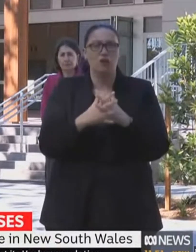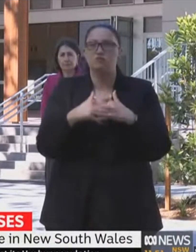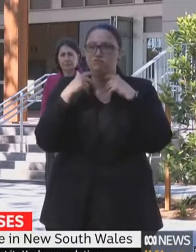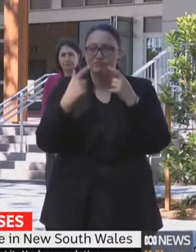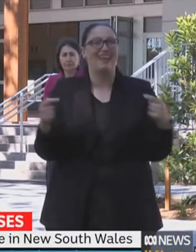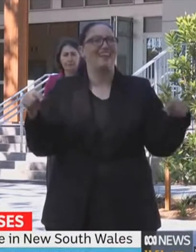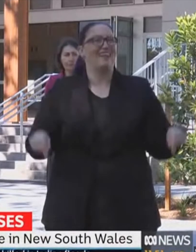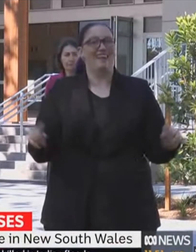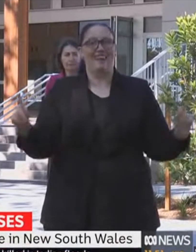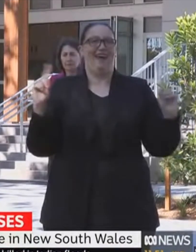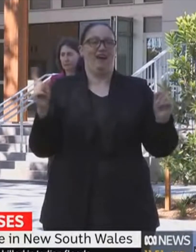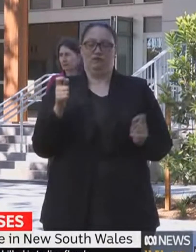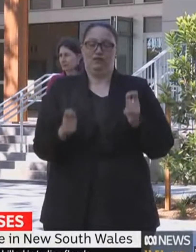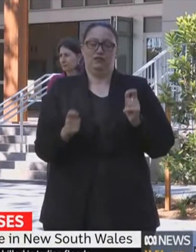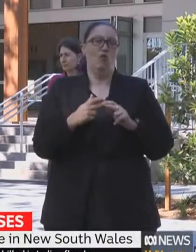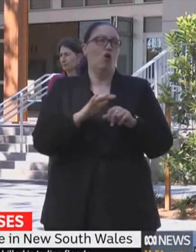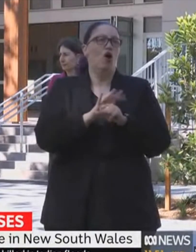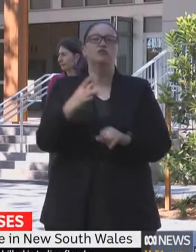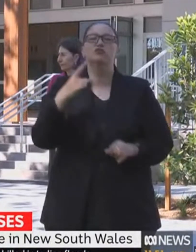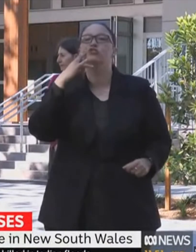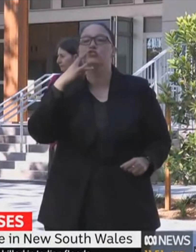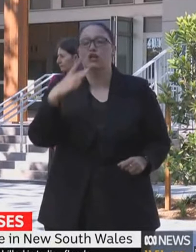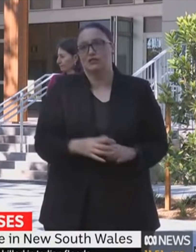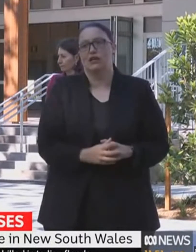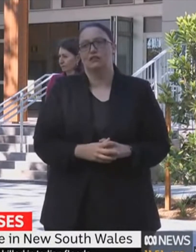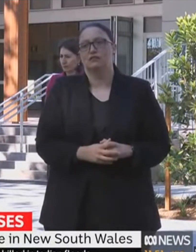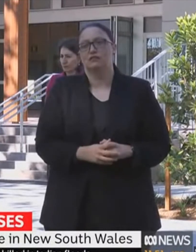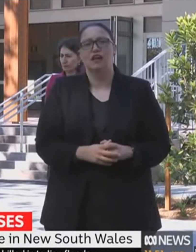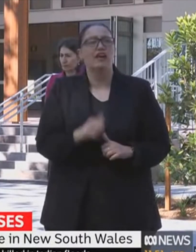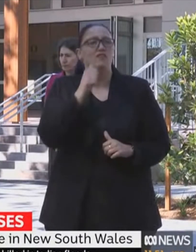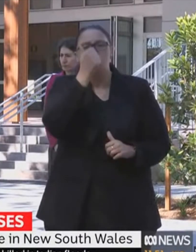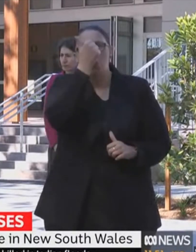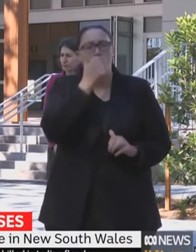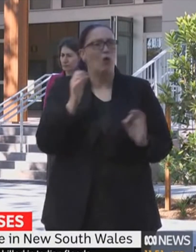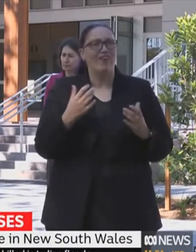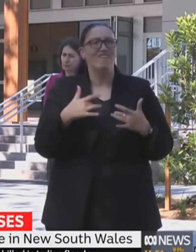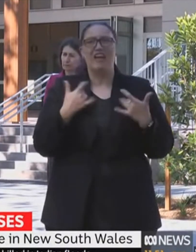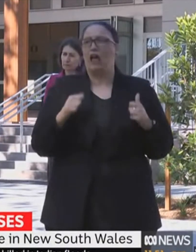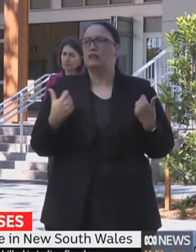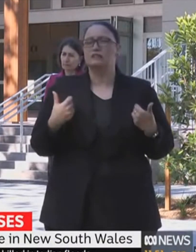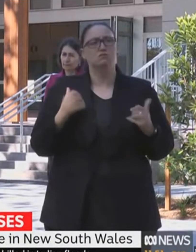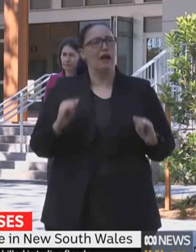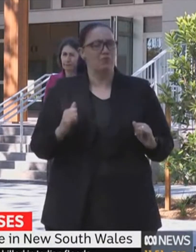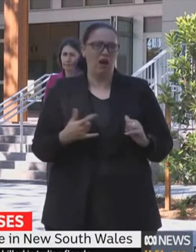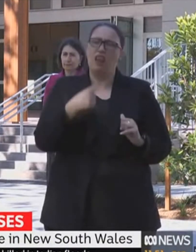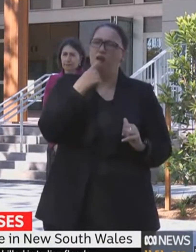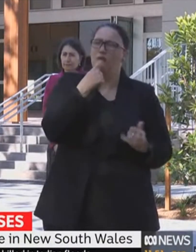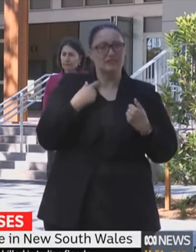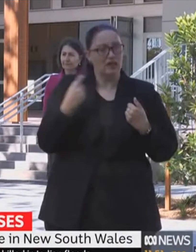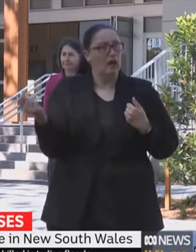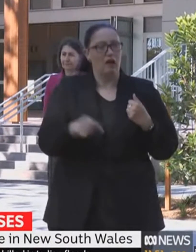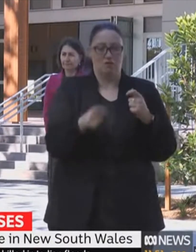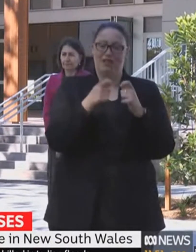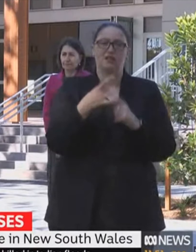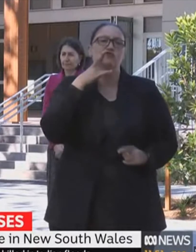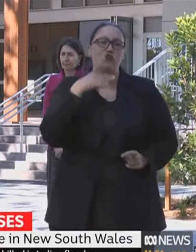for testing. Even if you have minimal symptoms, it's incredibly important that we find and detect as many cases as we can to stop those